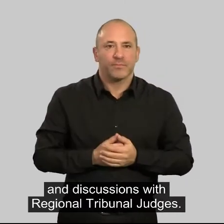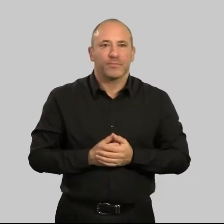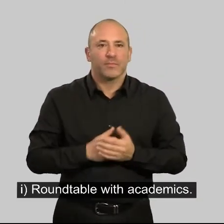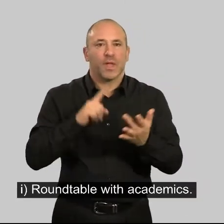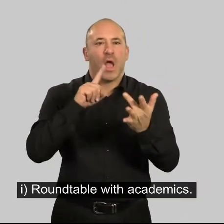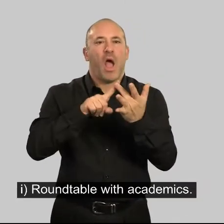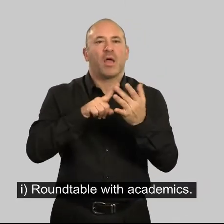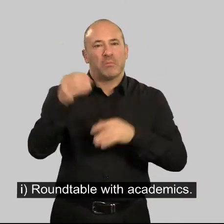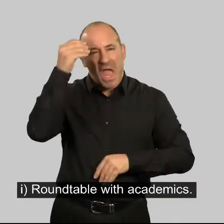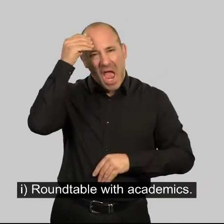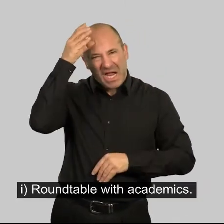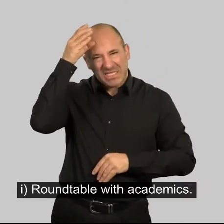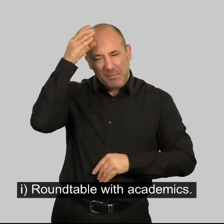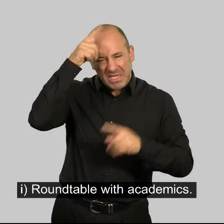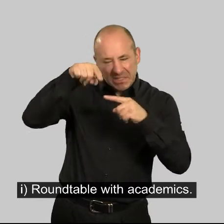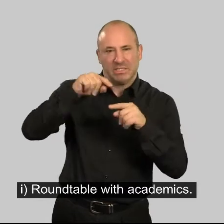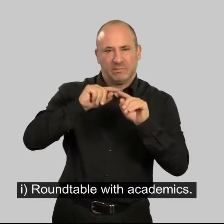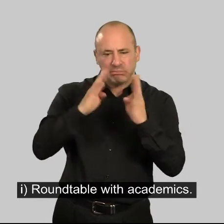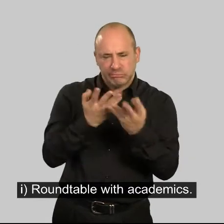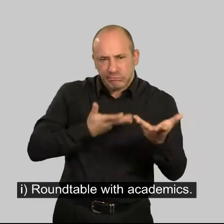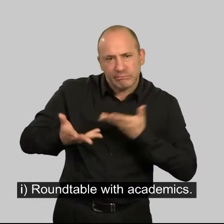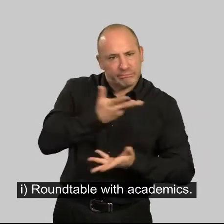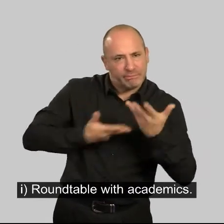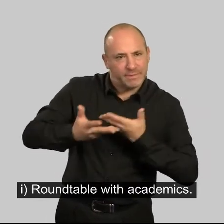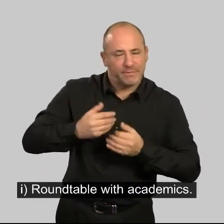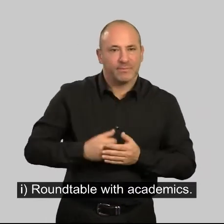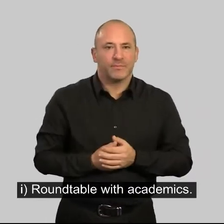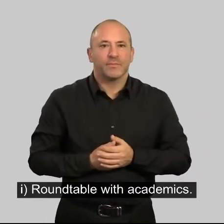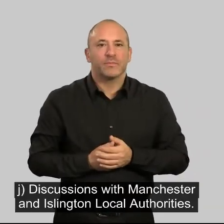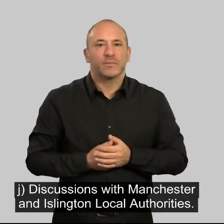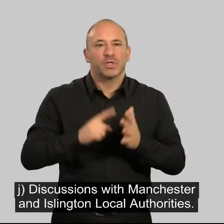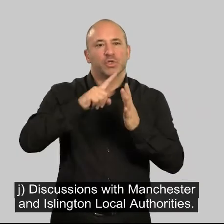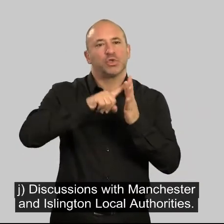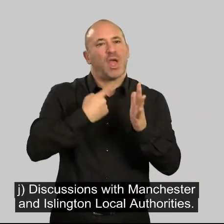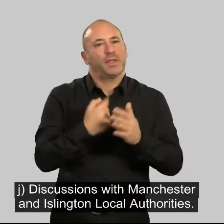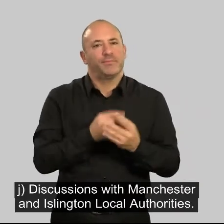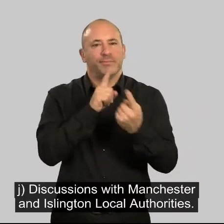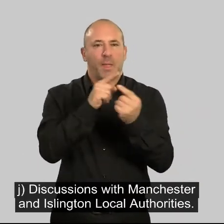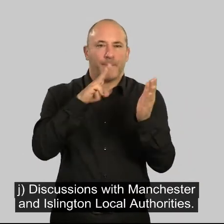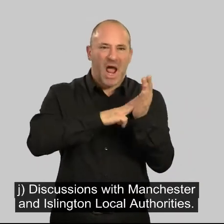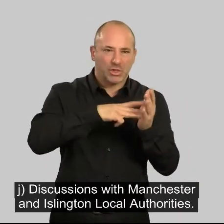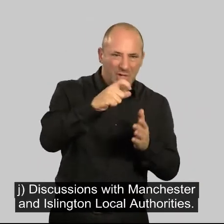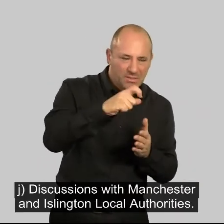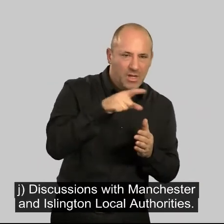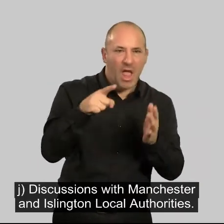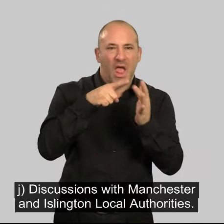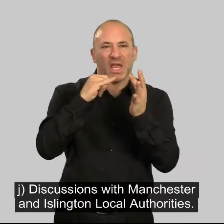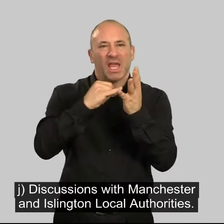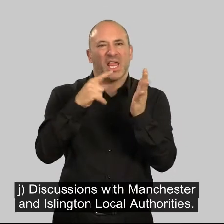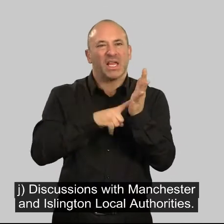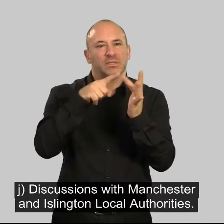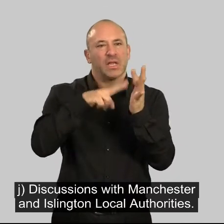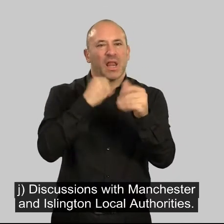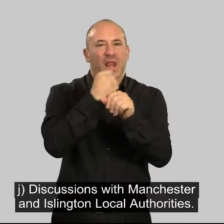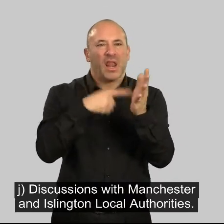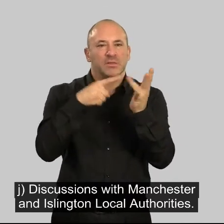judges. I. Roundtable with academics. J. Discussions with